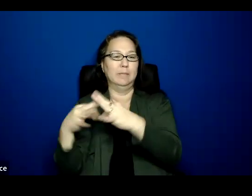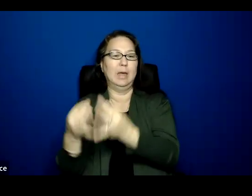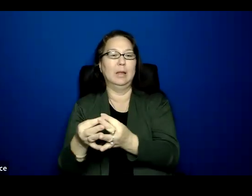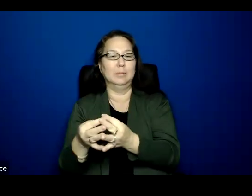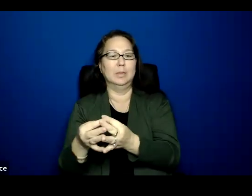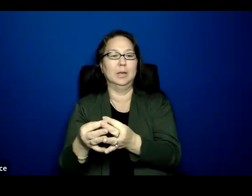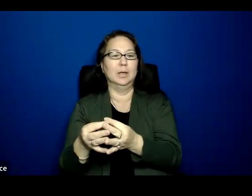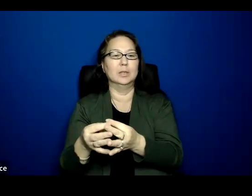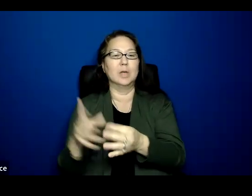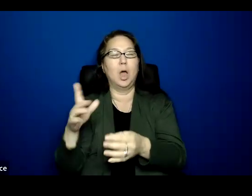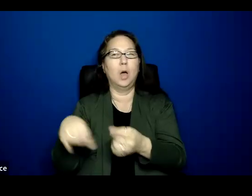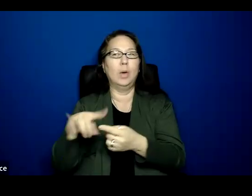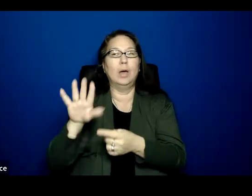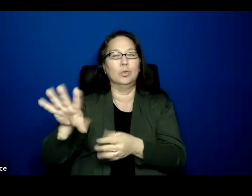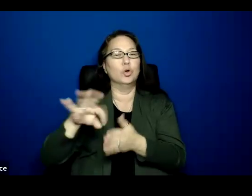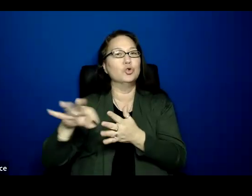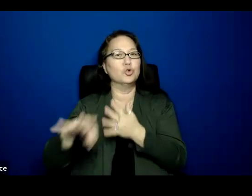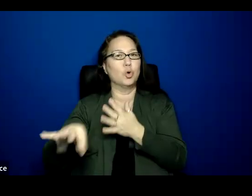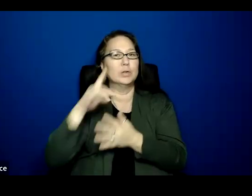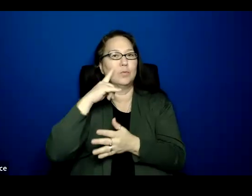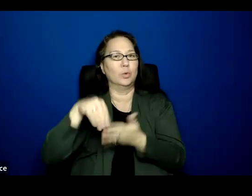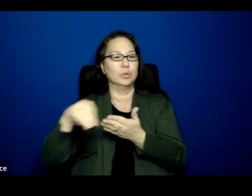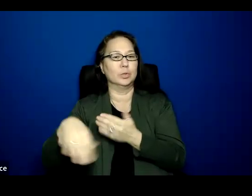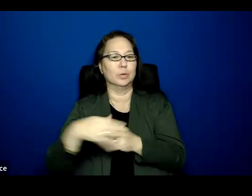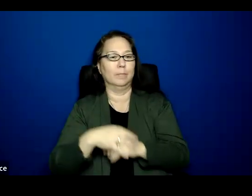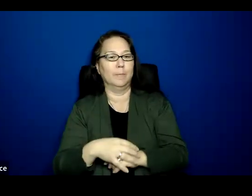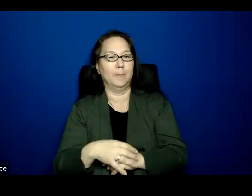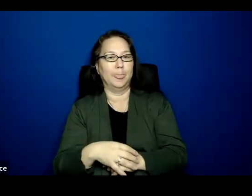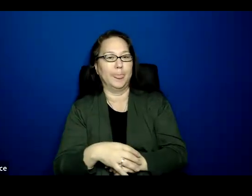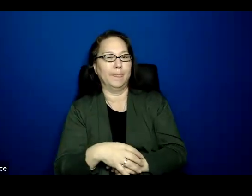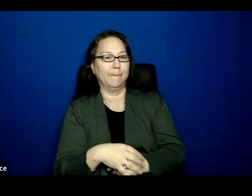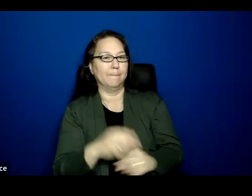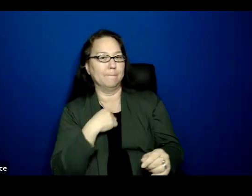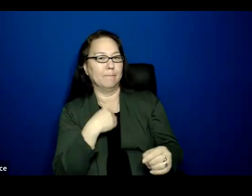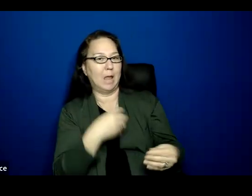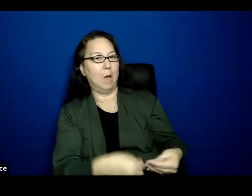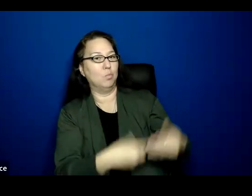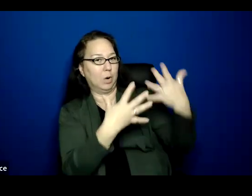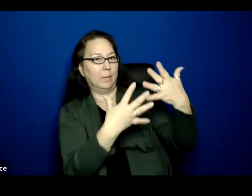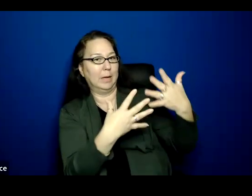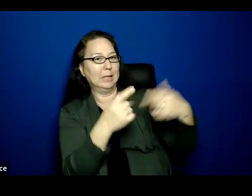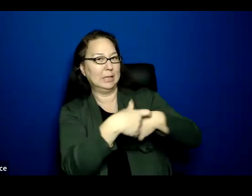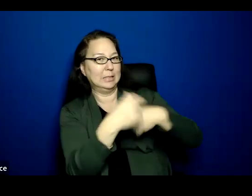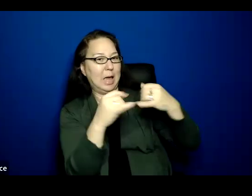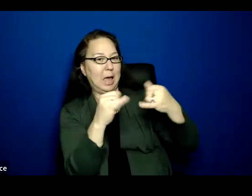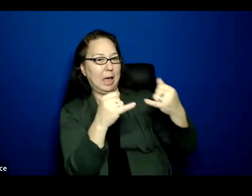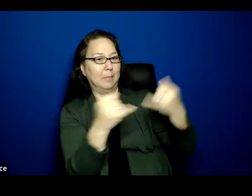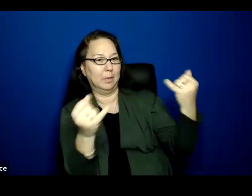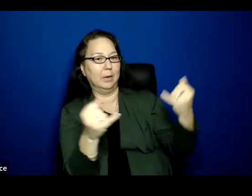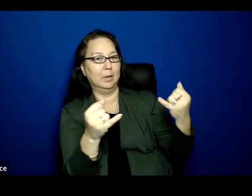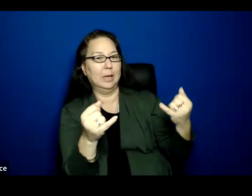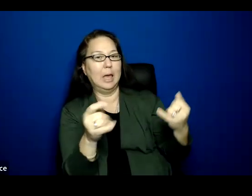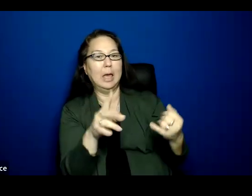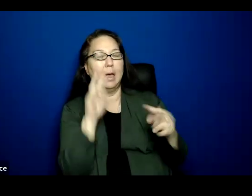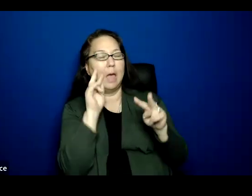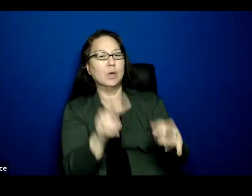students potentially moving to. Yep. I brought back up the timeline and I brought it, thank you for doing, I'm sorry. I think it's important when you look at our